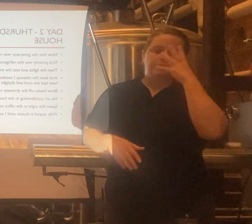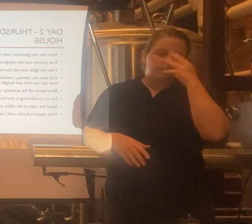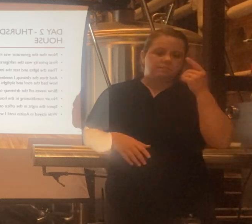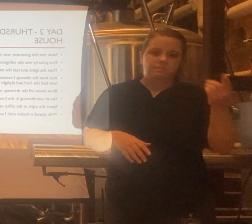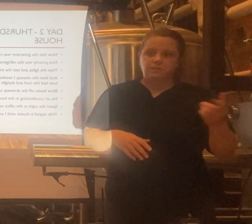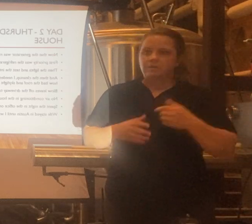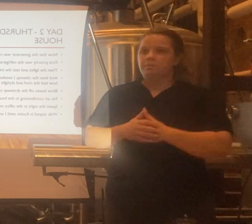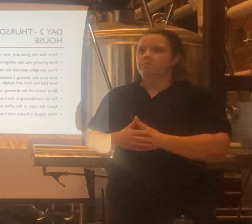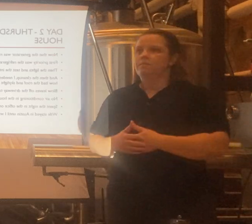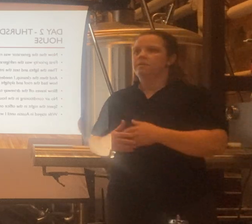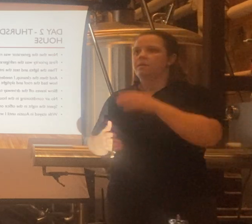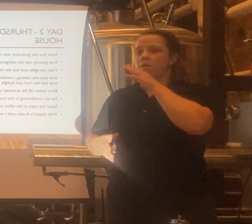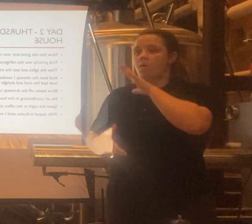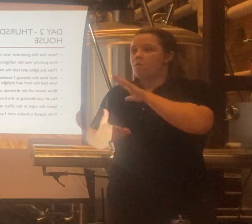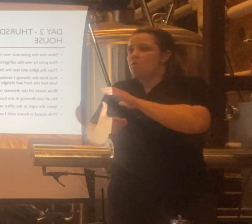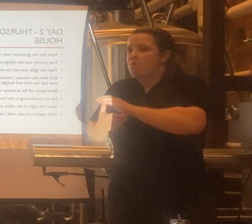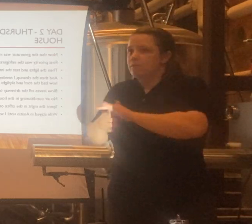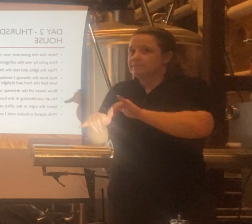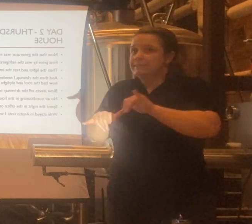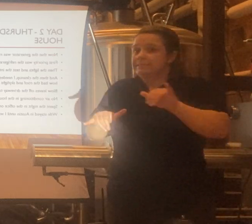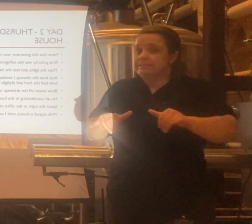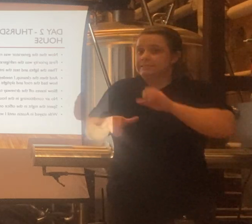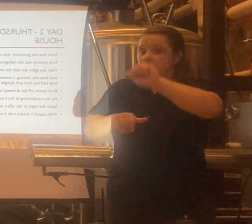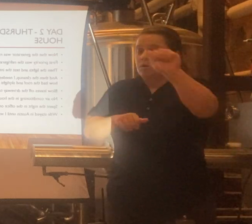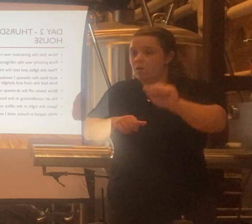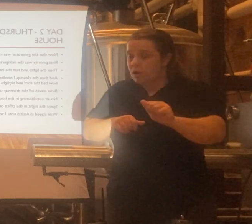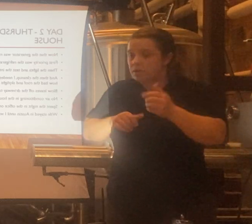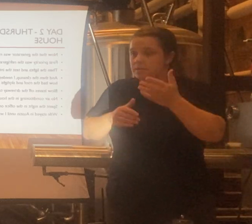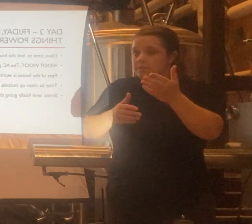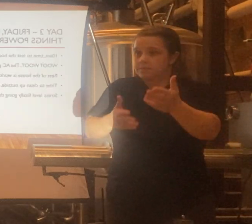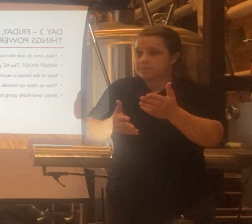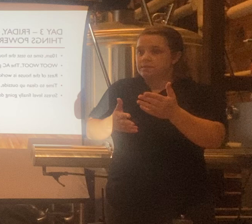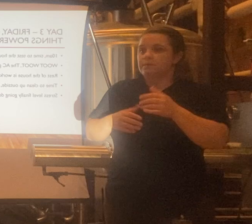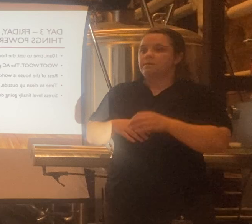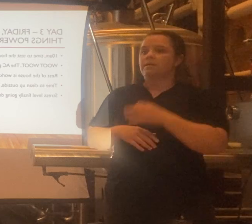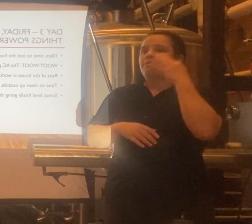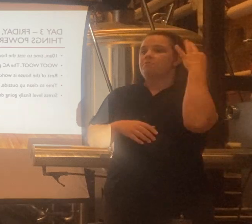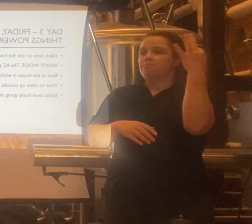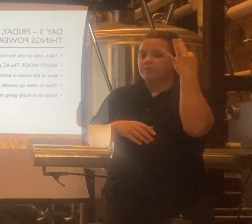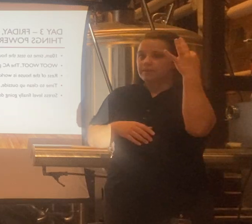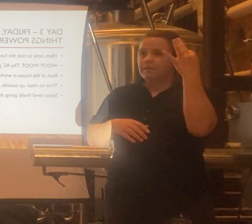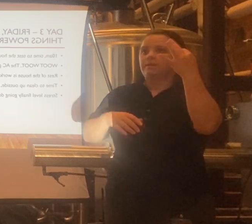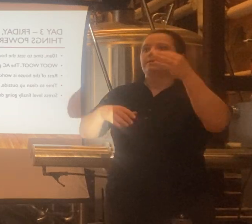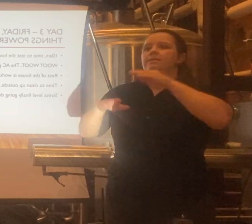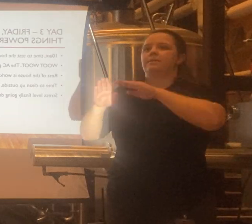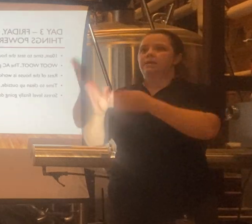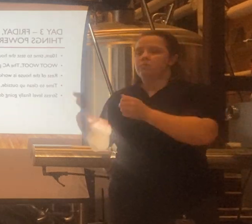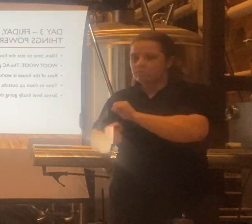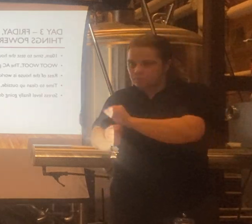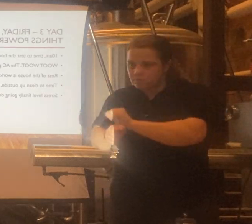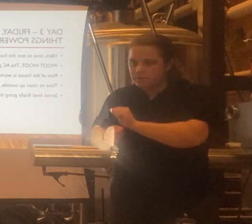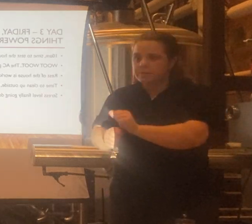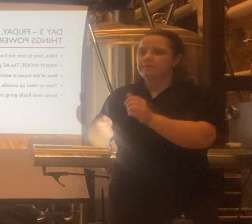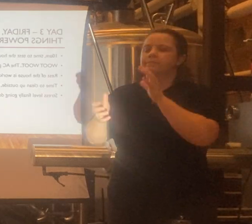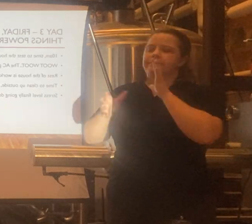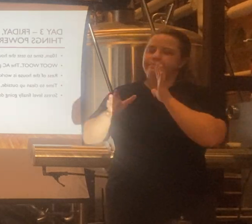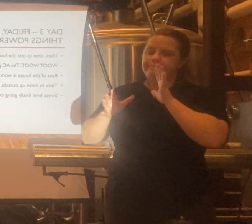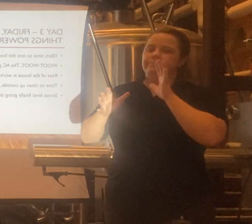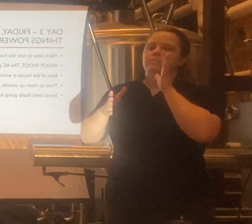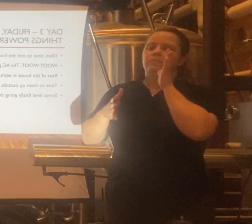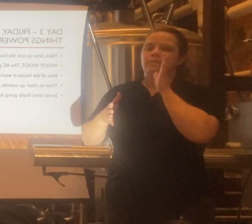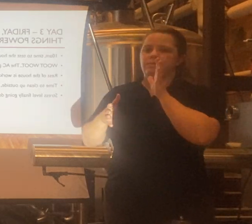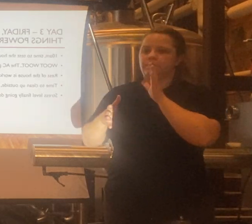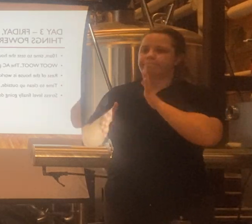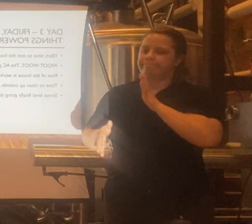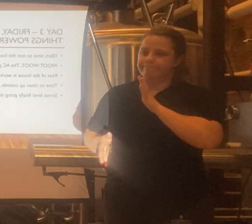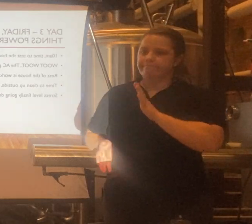stayed in Austin Thursday and said, okay, come home Friday. The house is working. We'll be good. So Friday, things now get the rest of the house fully